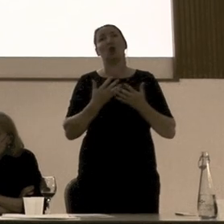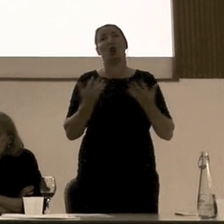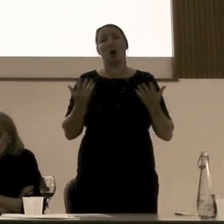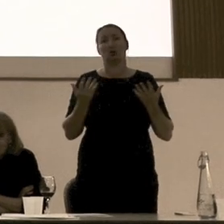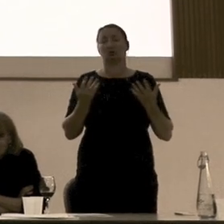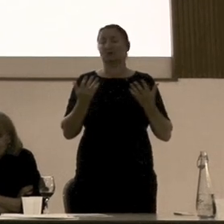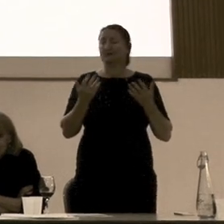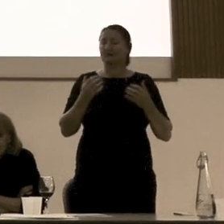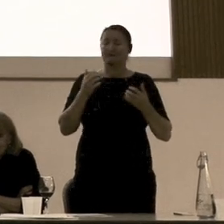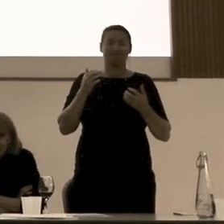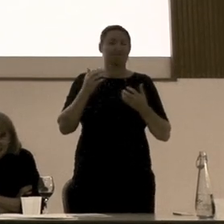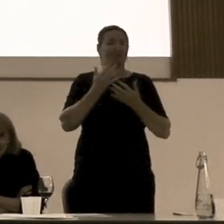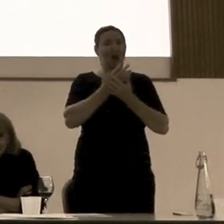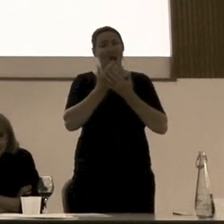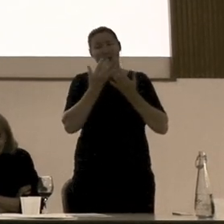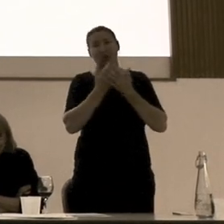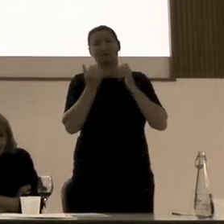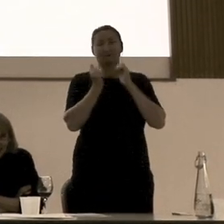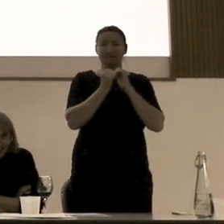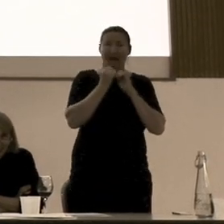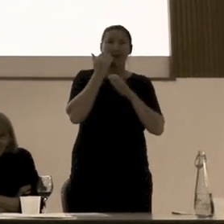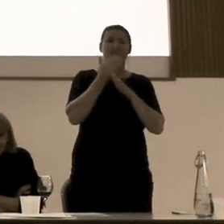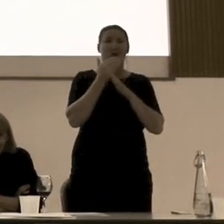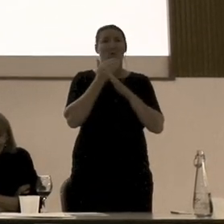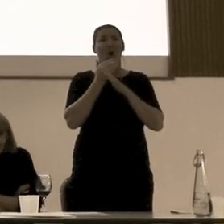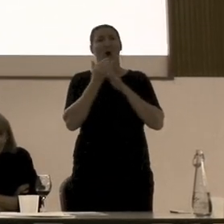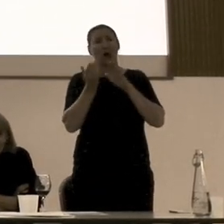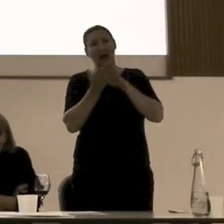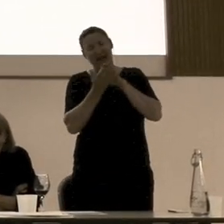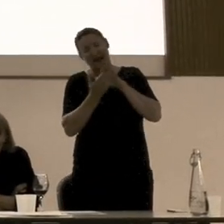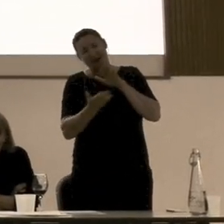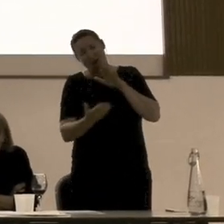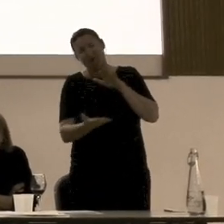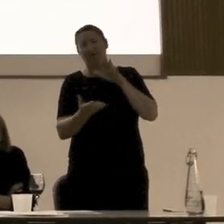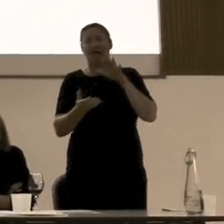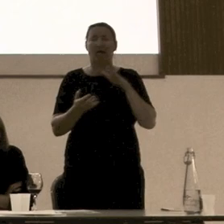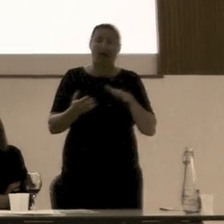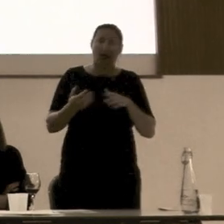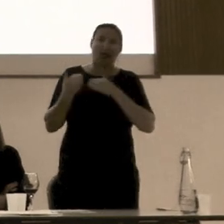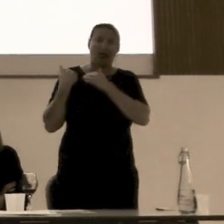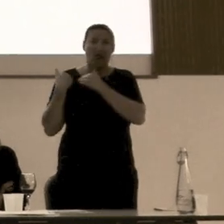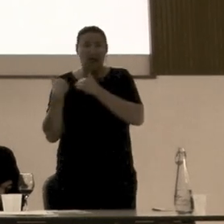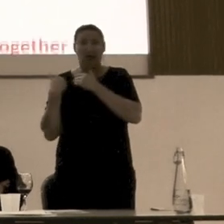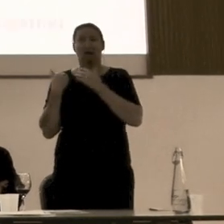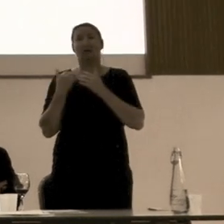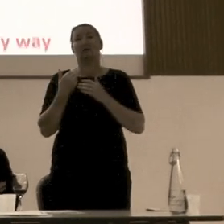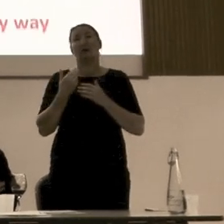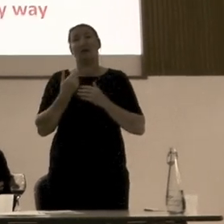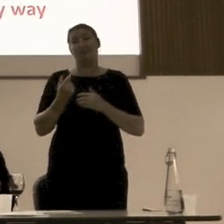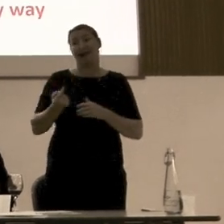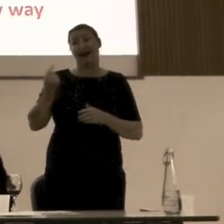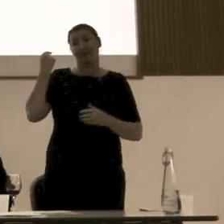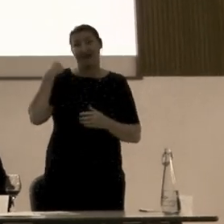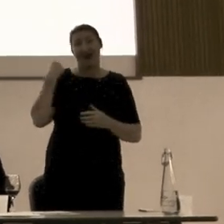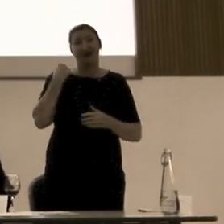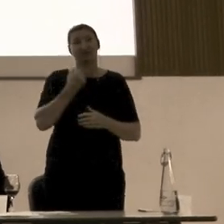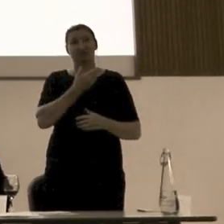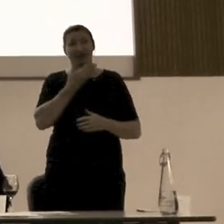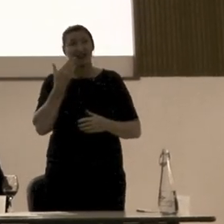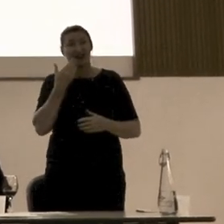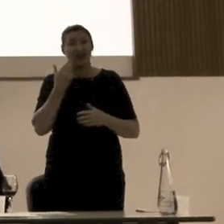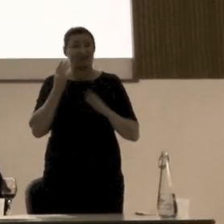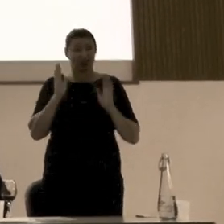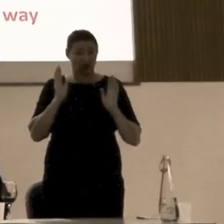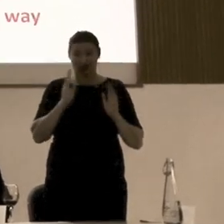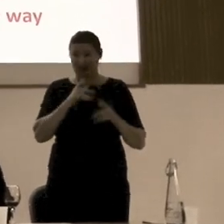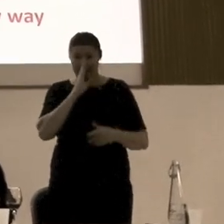and layers and layers and layers of stuff, it was just really nice to be able to cut to the bottom line and just say,